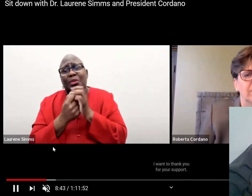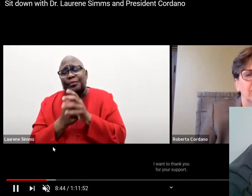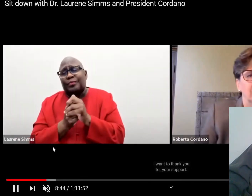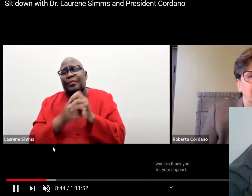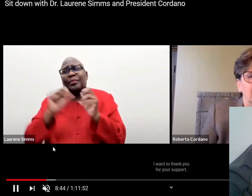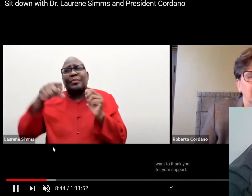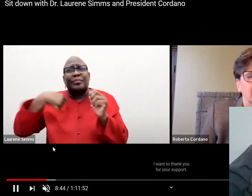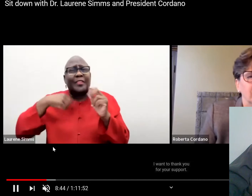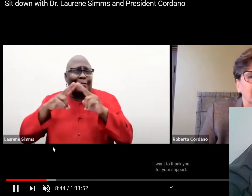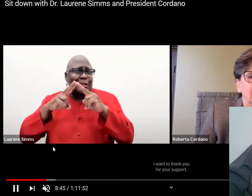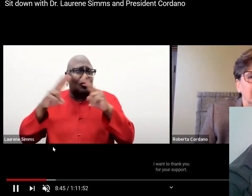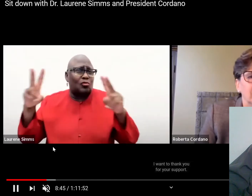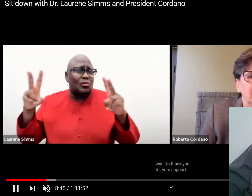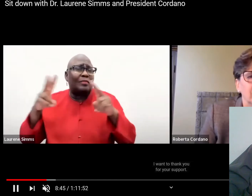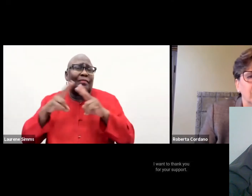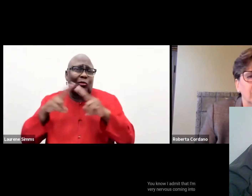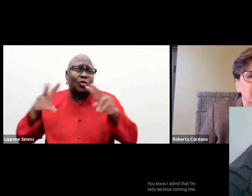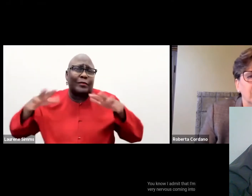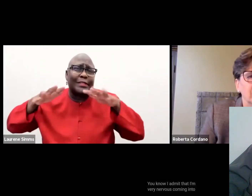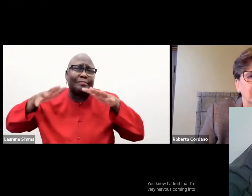for supporting me.